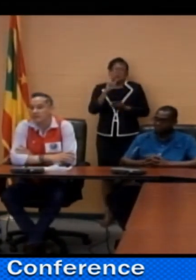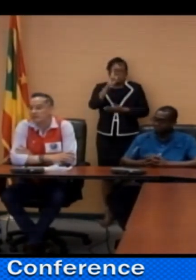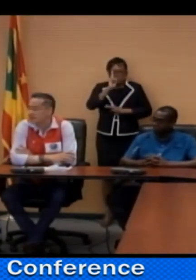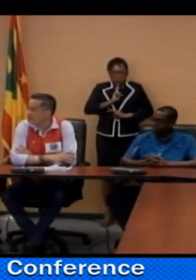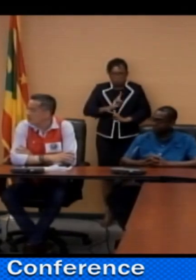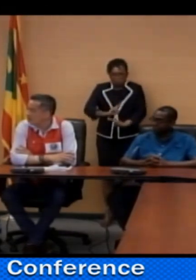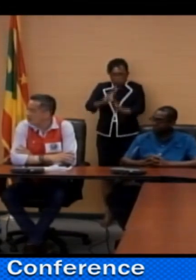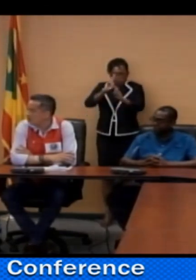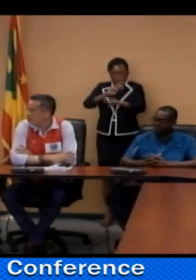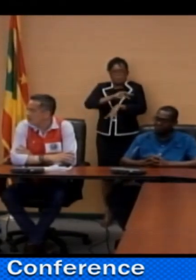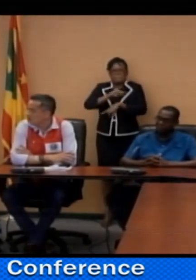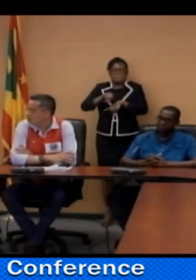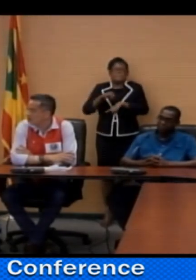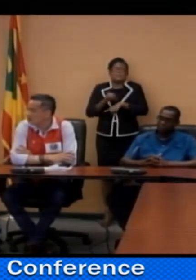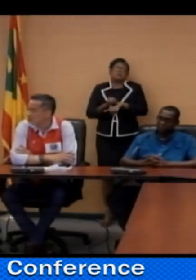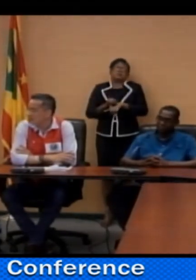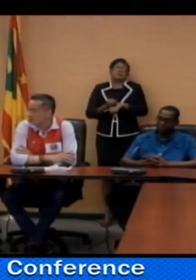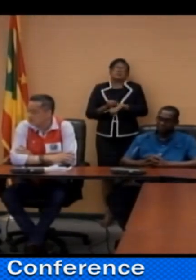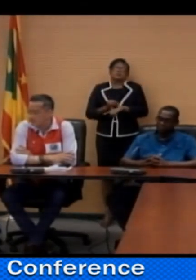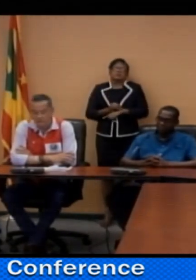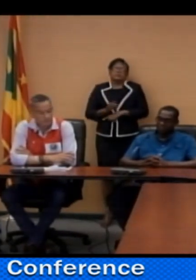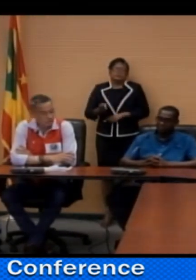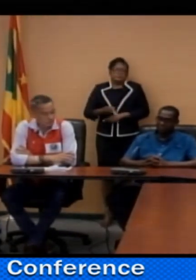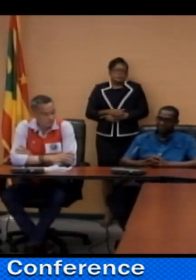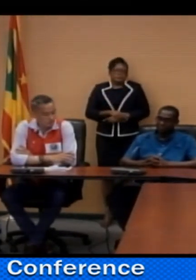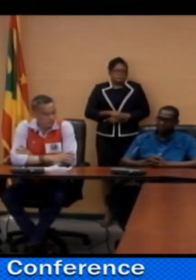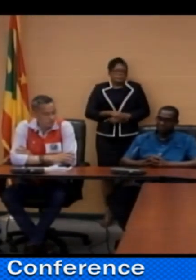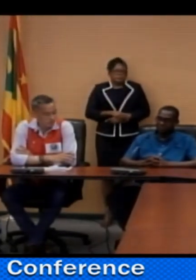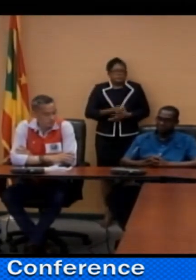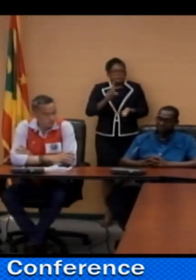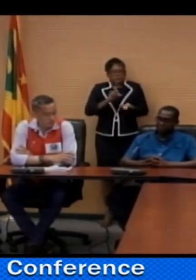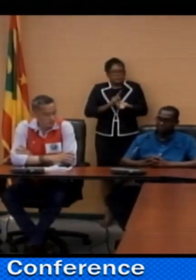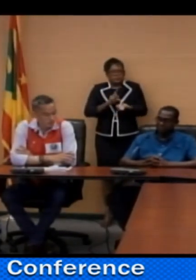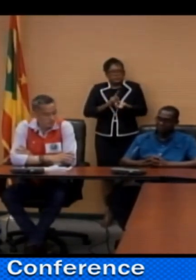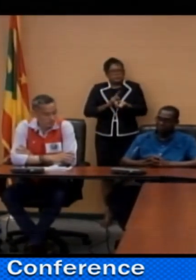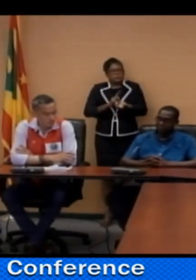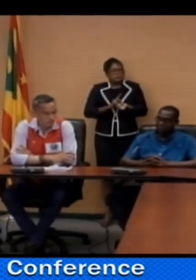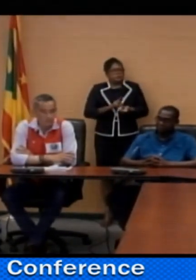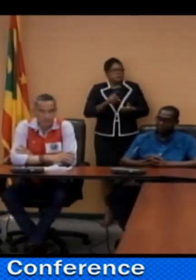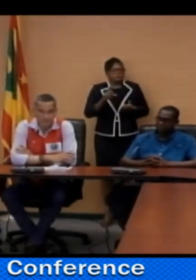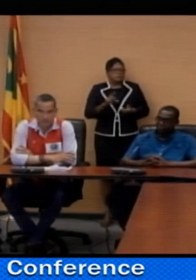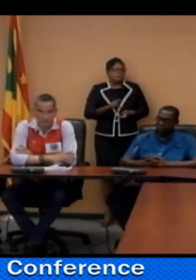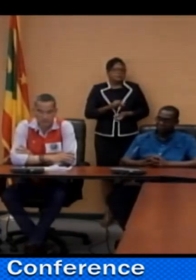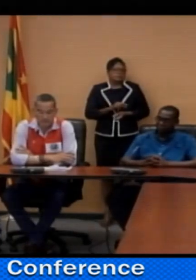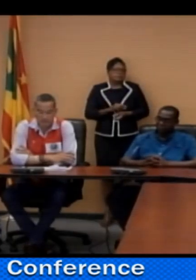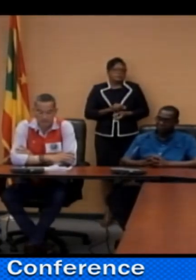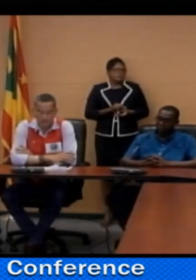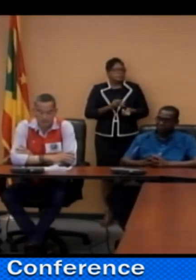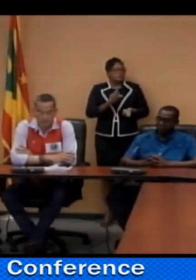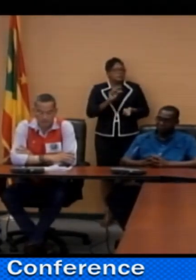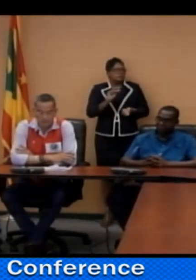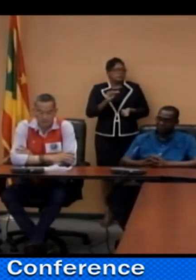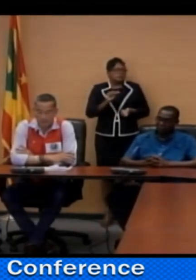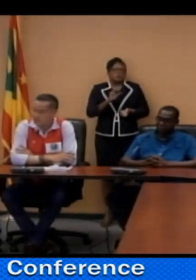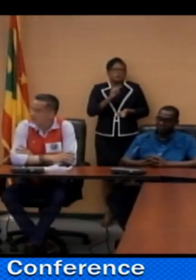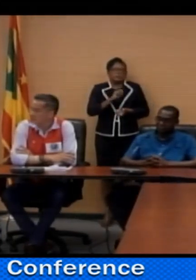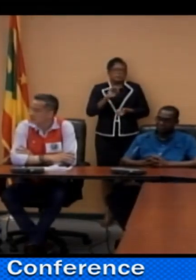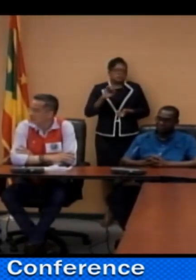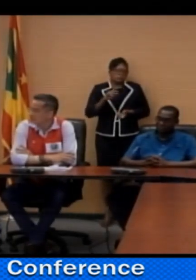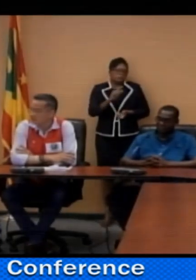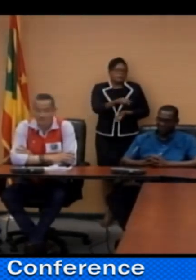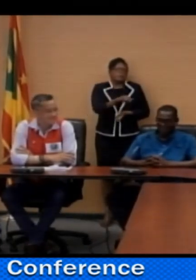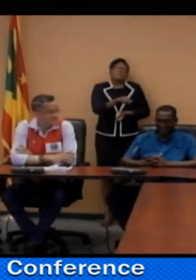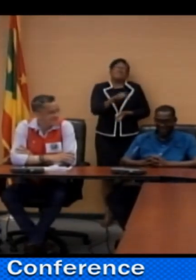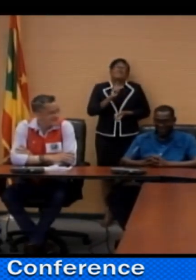as I mentioned, we have the Acting Chief Medical Officer, Dr. George Mitchell, and of course the COVID-19 Response Coordinator, that's Dr.